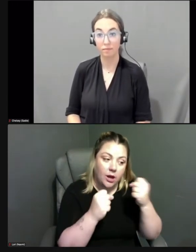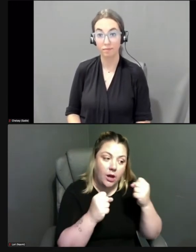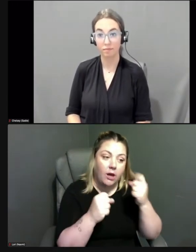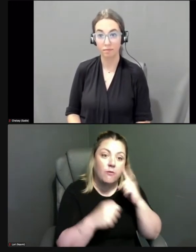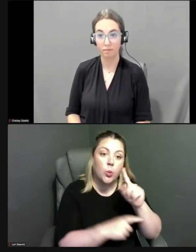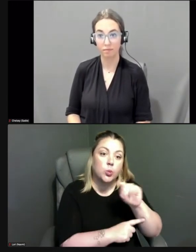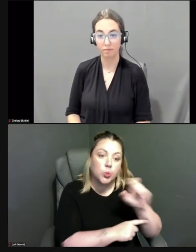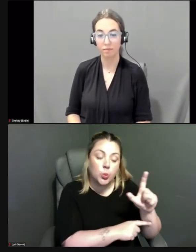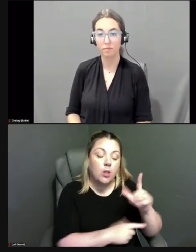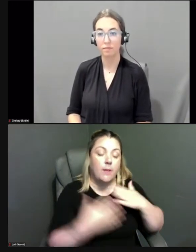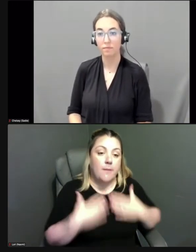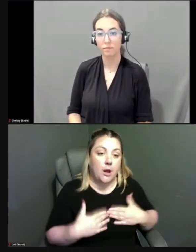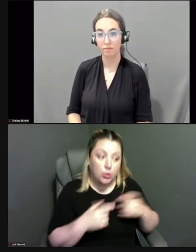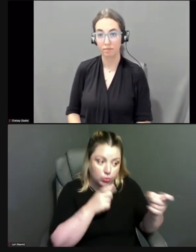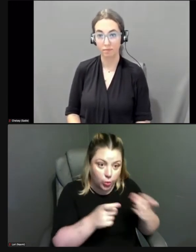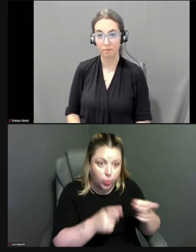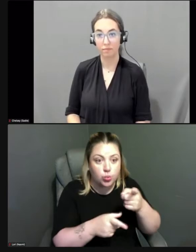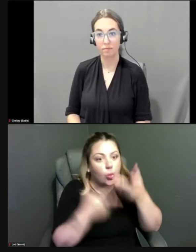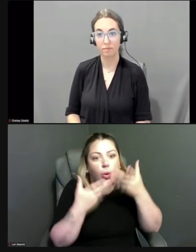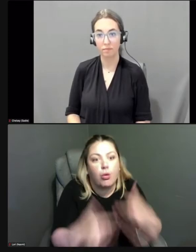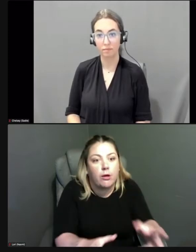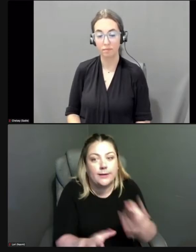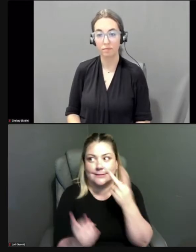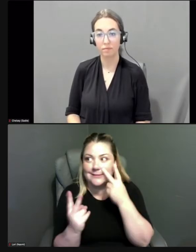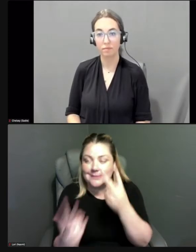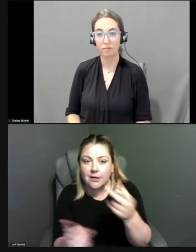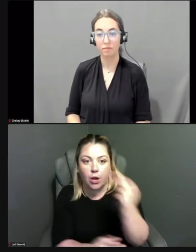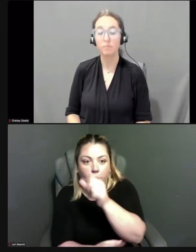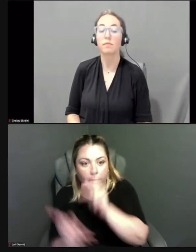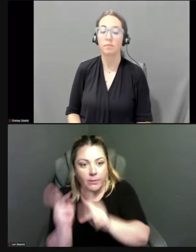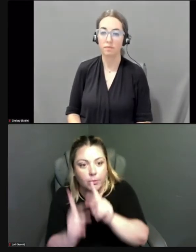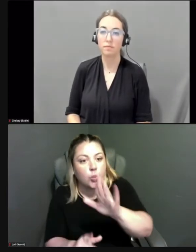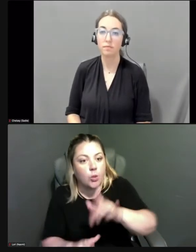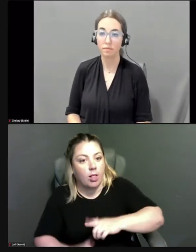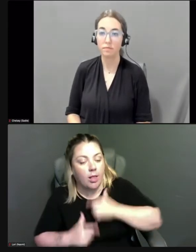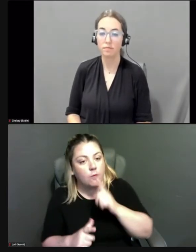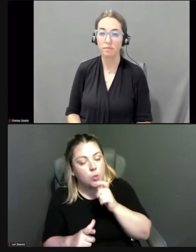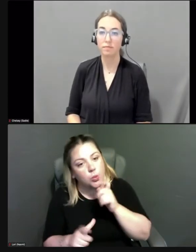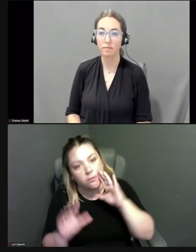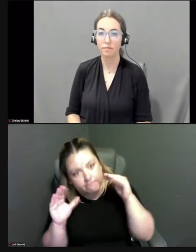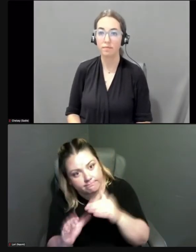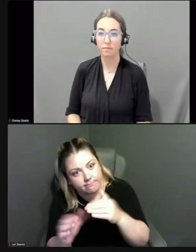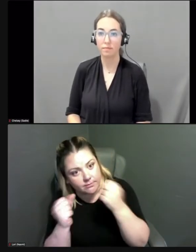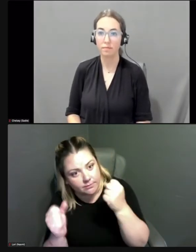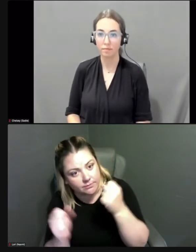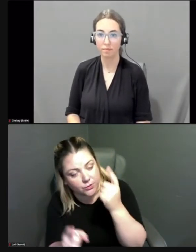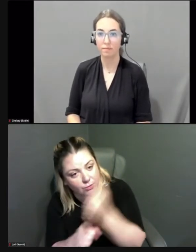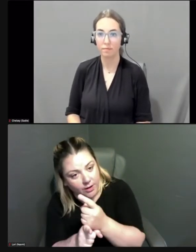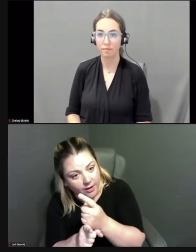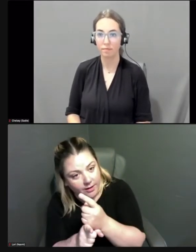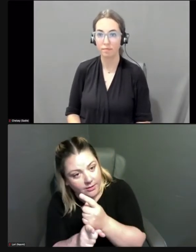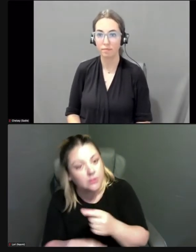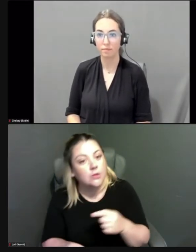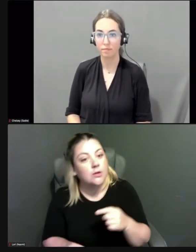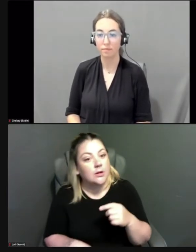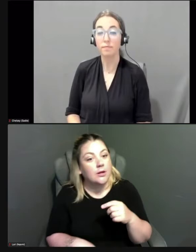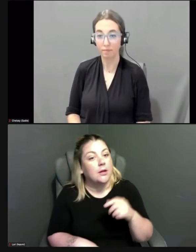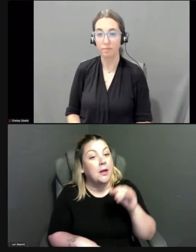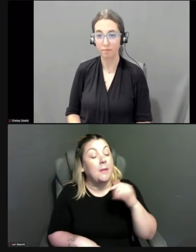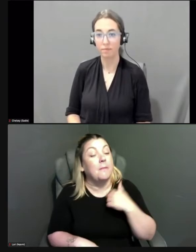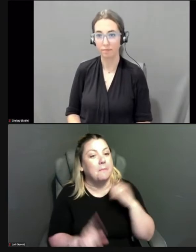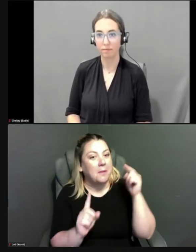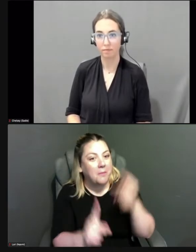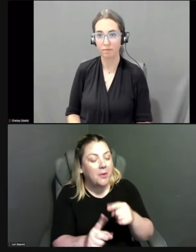you had intentional exercisers in your life. Yeah, and so that's interesting because I really didn't. I had a lot